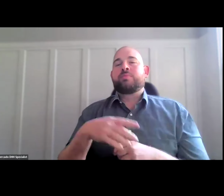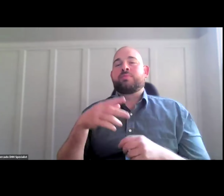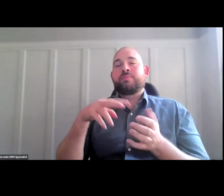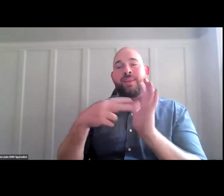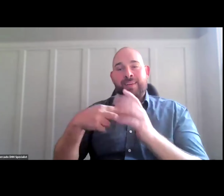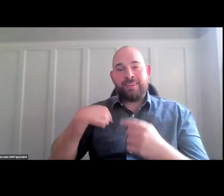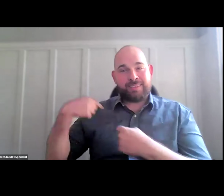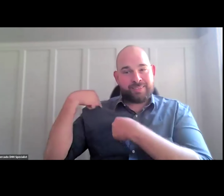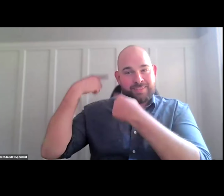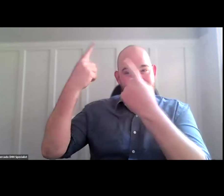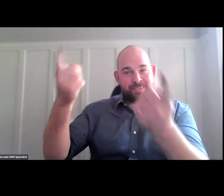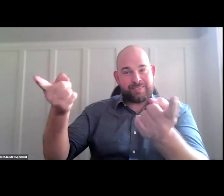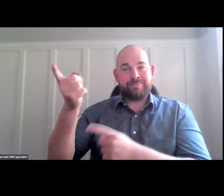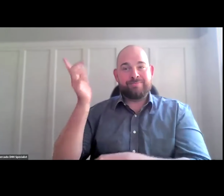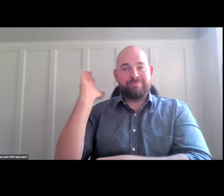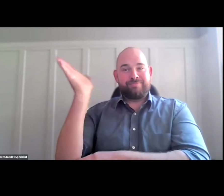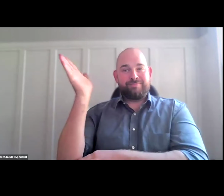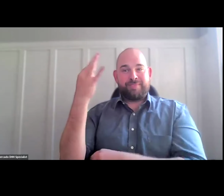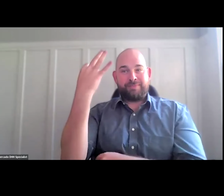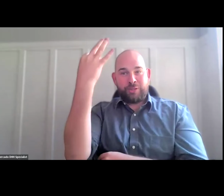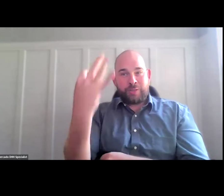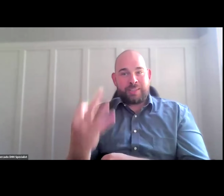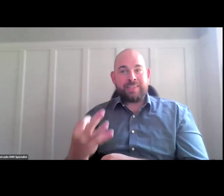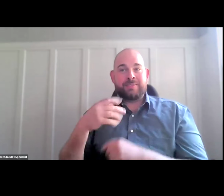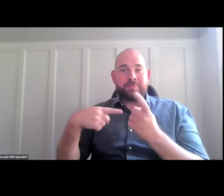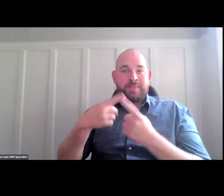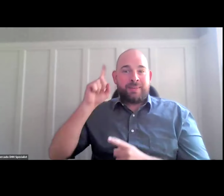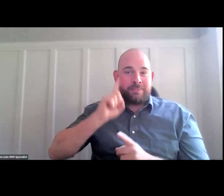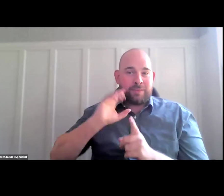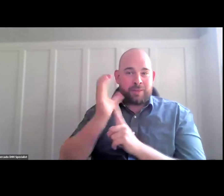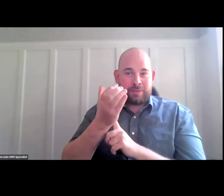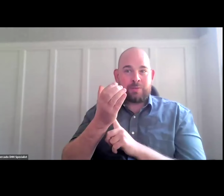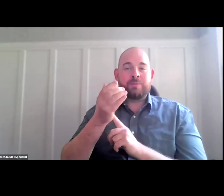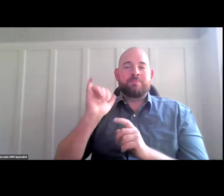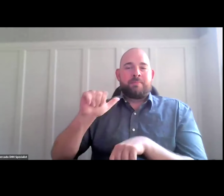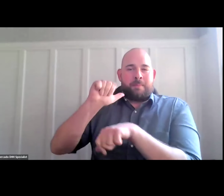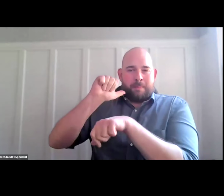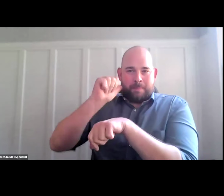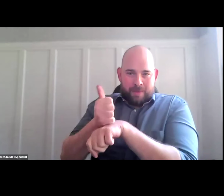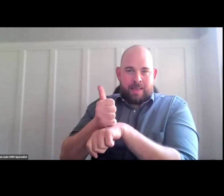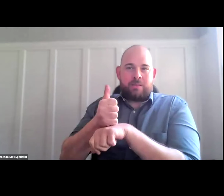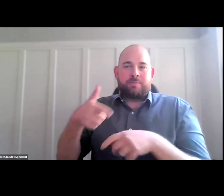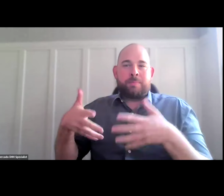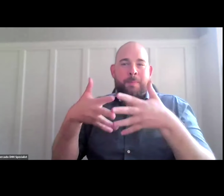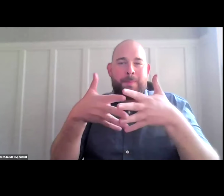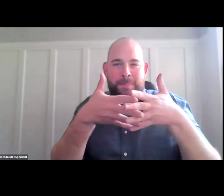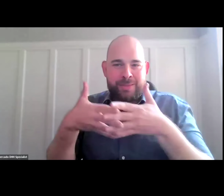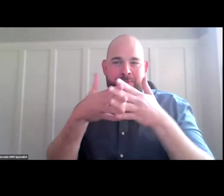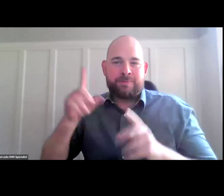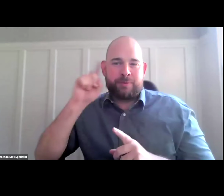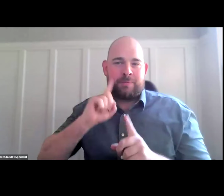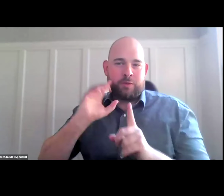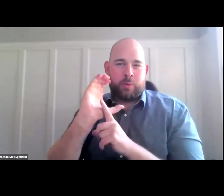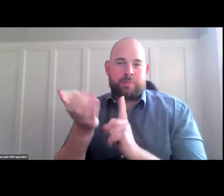is also, deaf culture is also related to what country you're in, right? So it's also integrated with that country's culture. So we've talked about